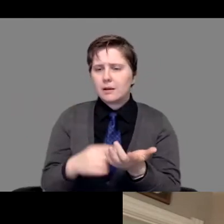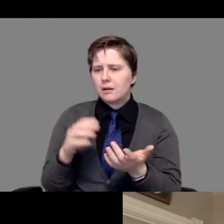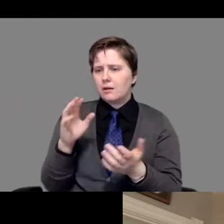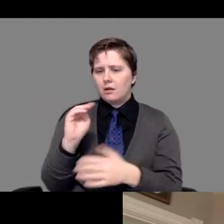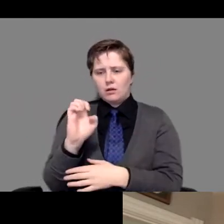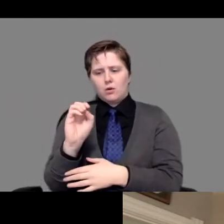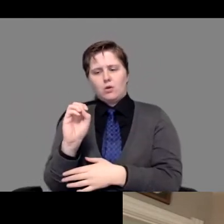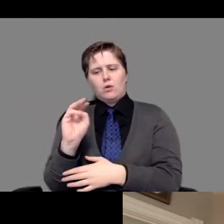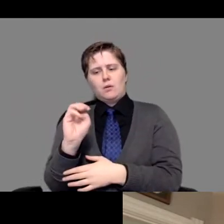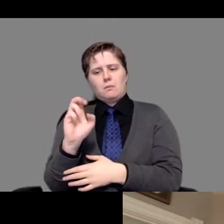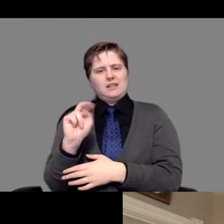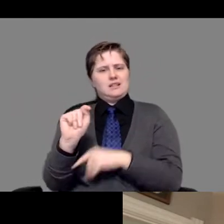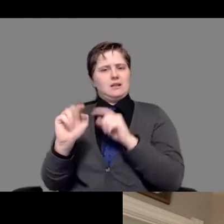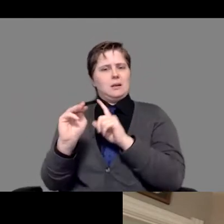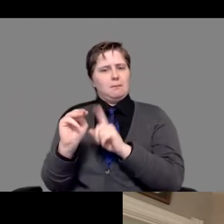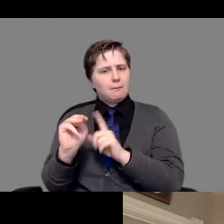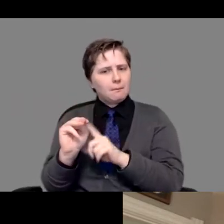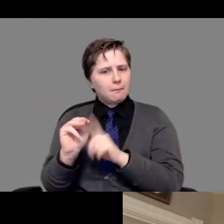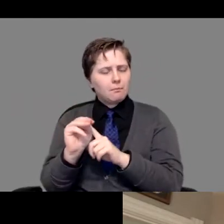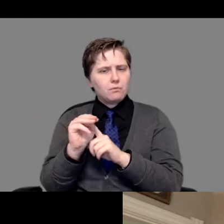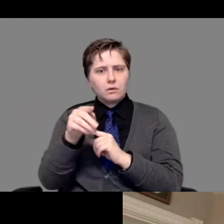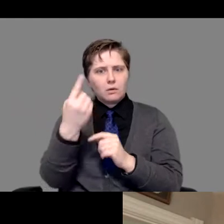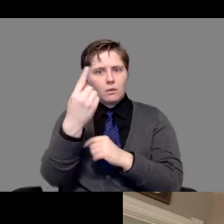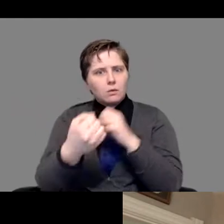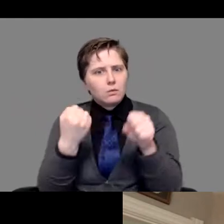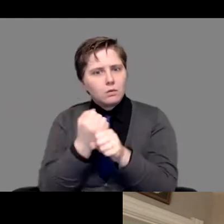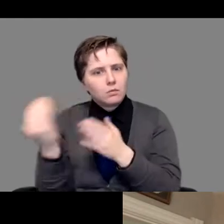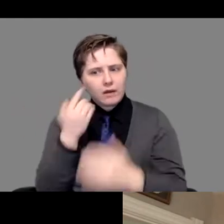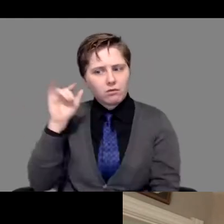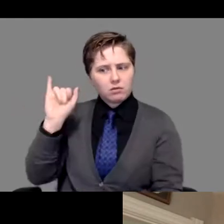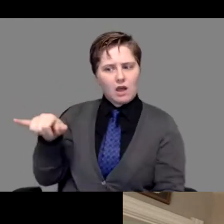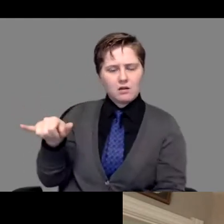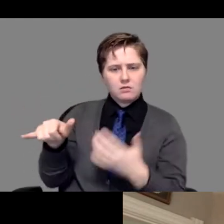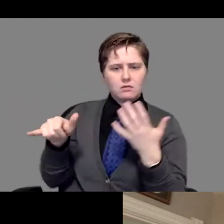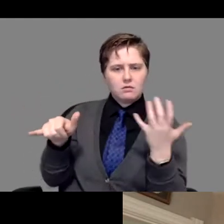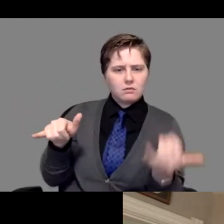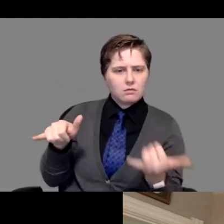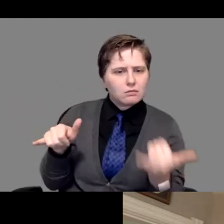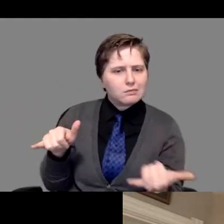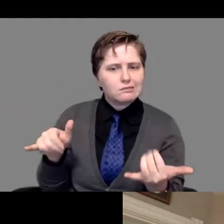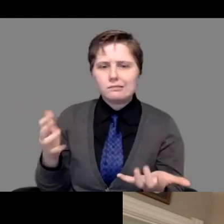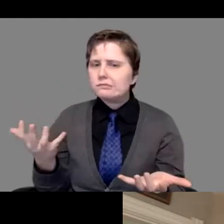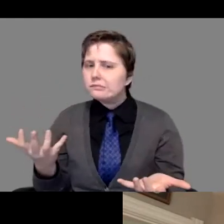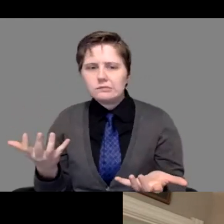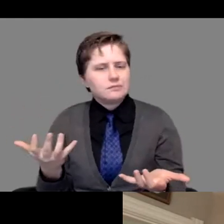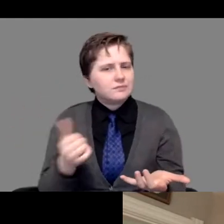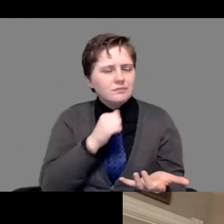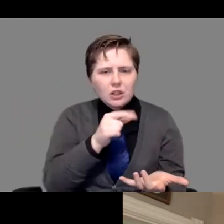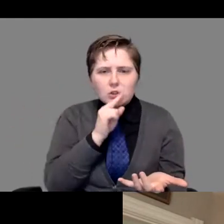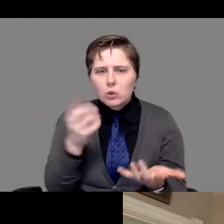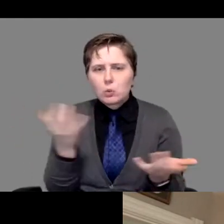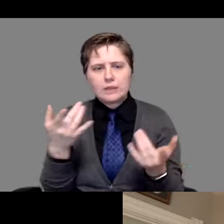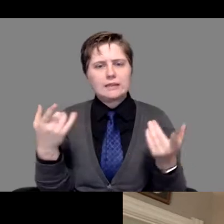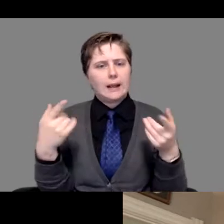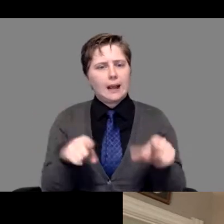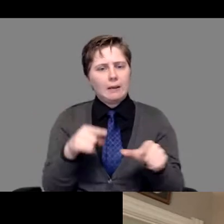for instance, are things that you spend a whole year planning for. And right now, we're not even really sure what is going to be